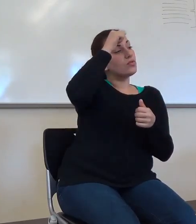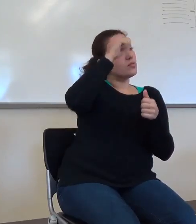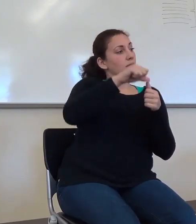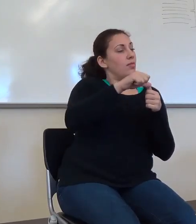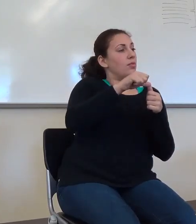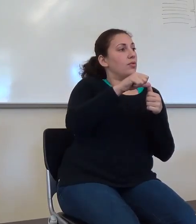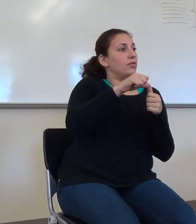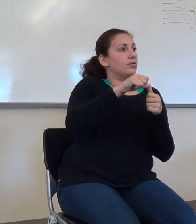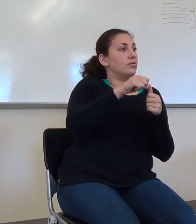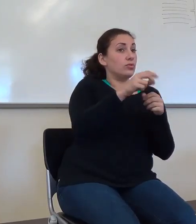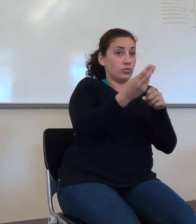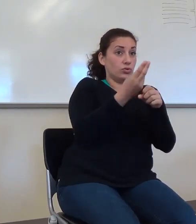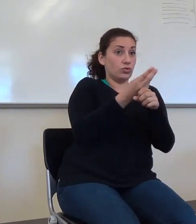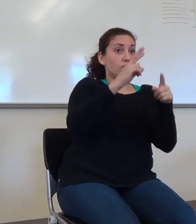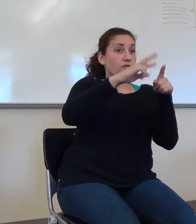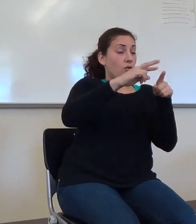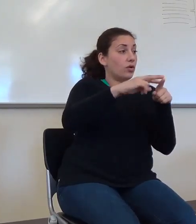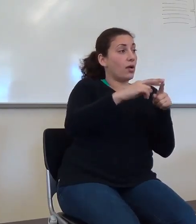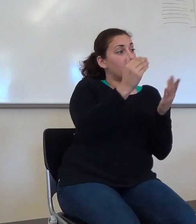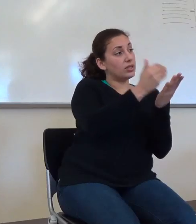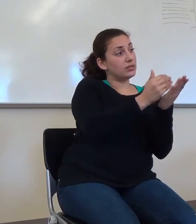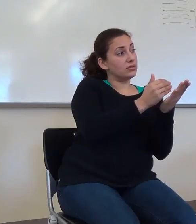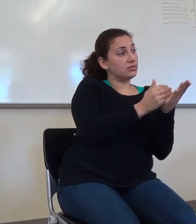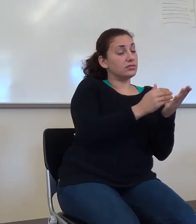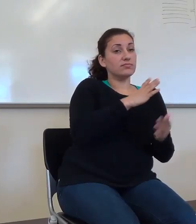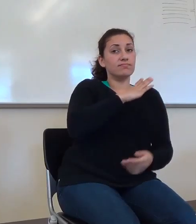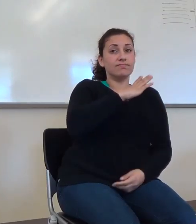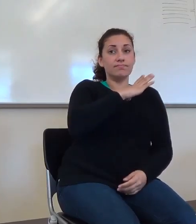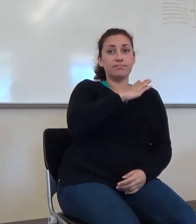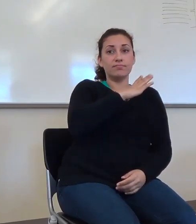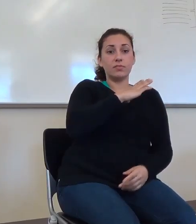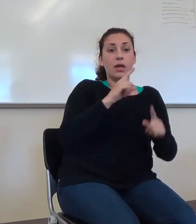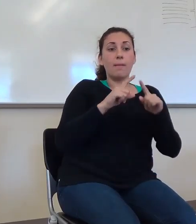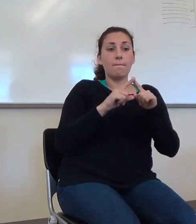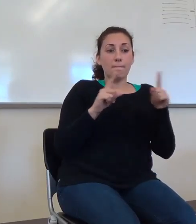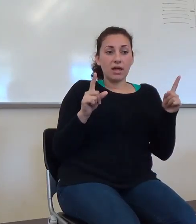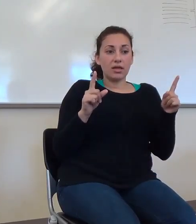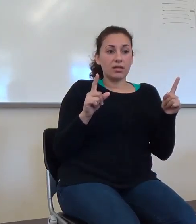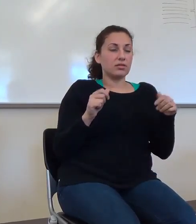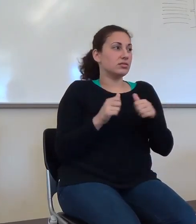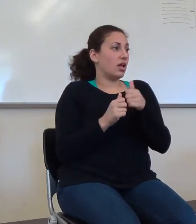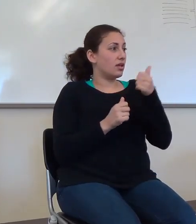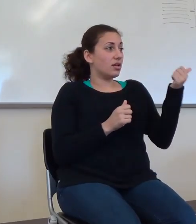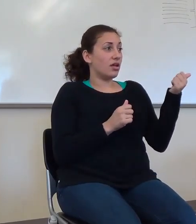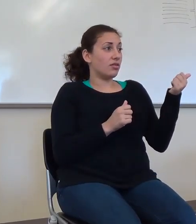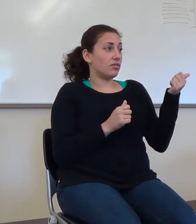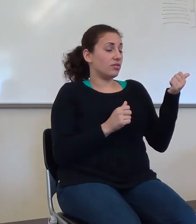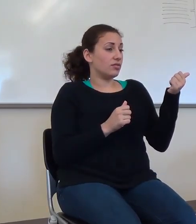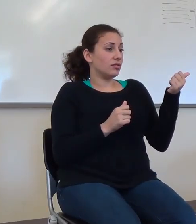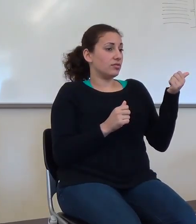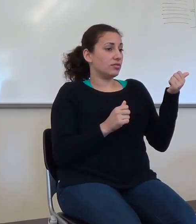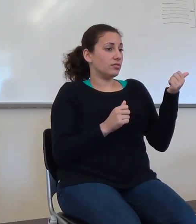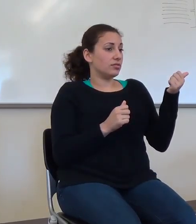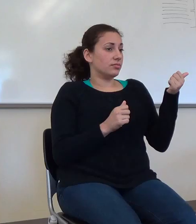you can use the vocabulary lists, but there's another thing that you